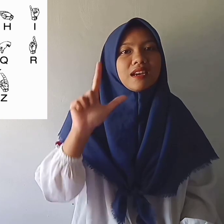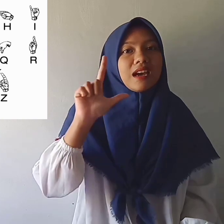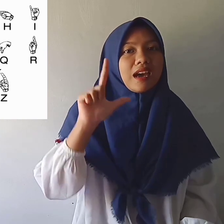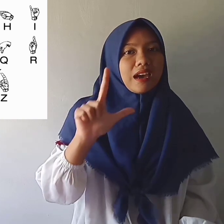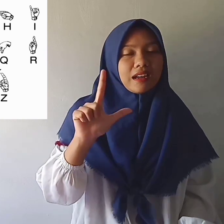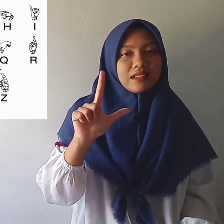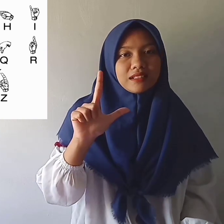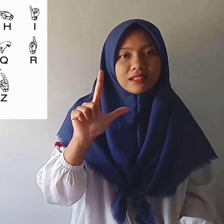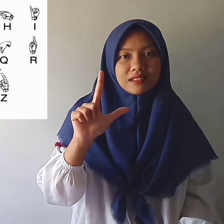L,